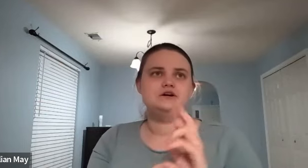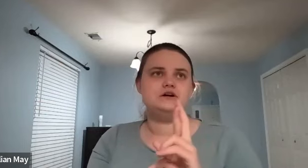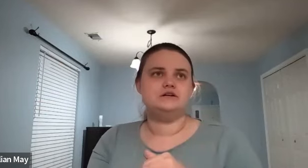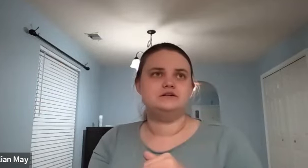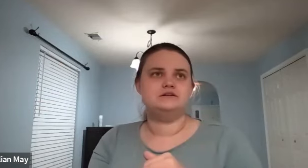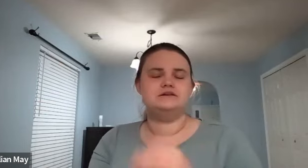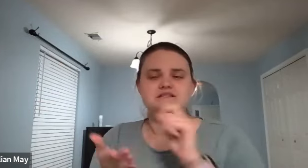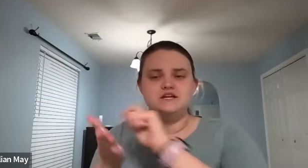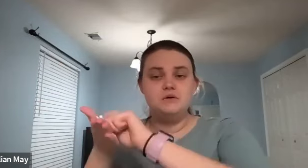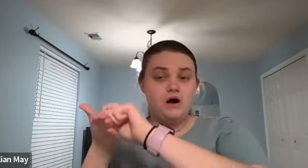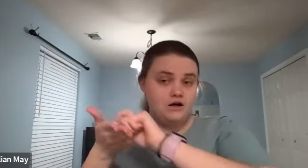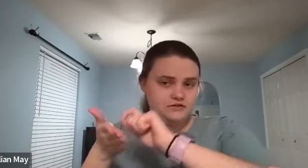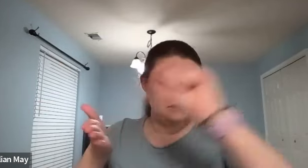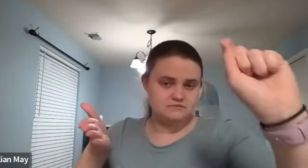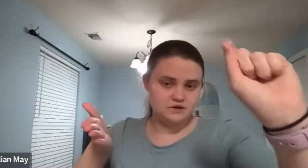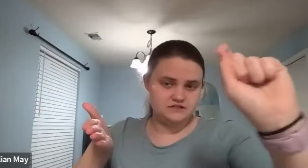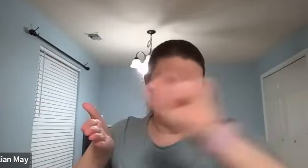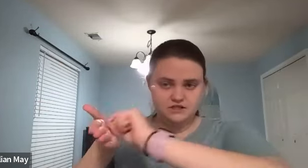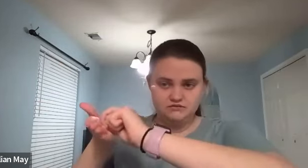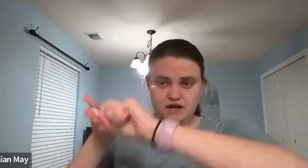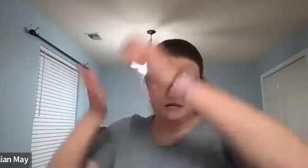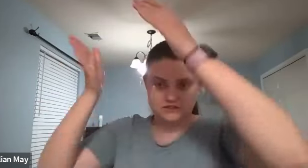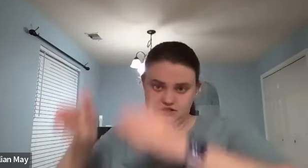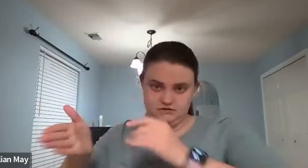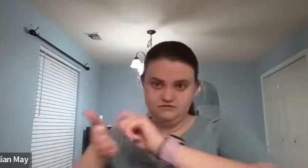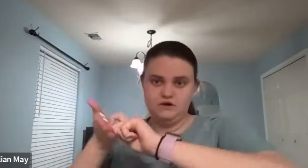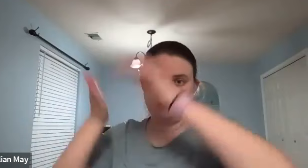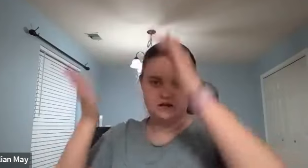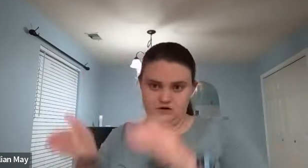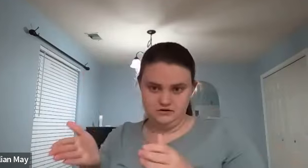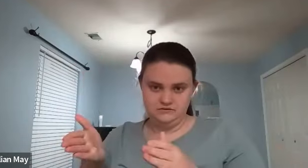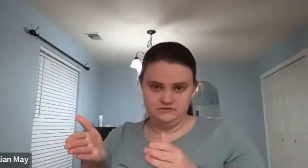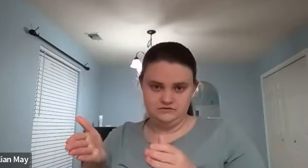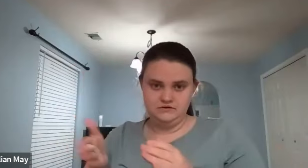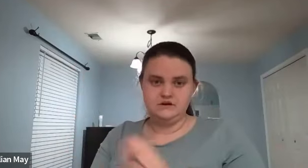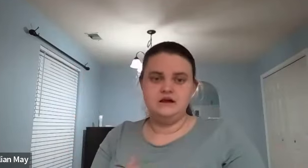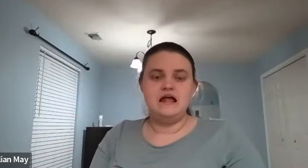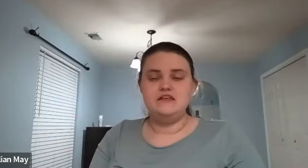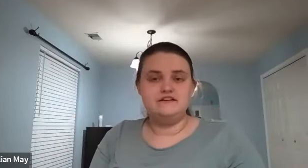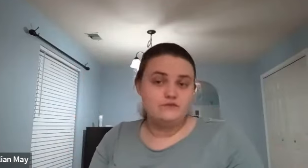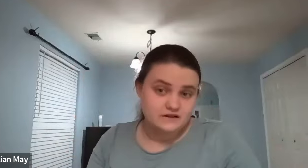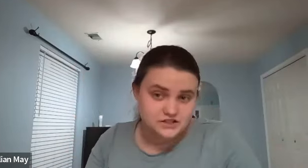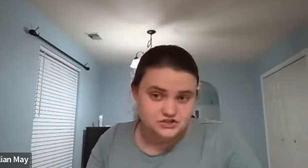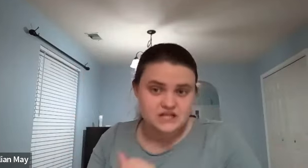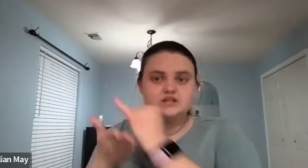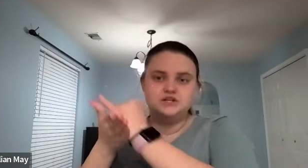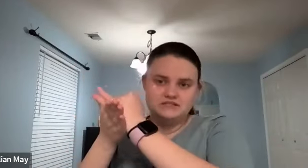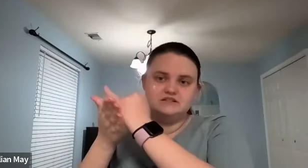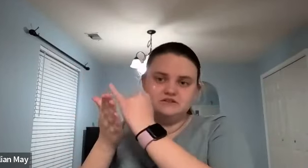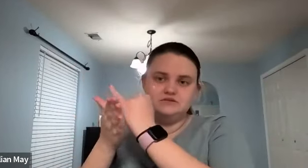editor, because I know author is person, you writer. And then like for illustrator, you